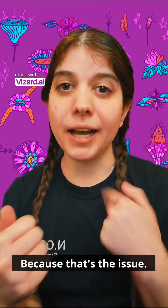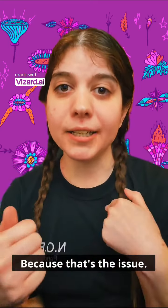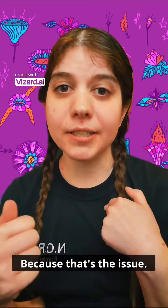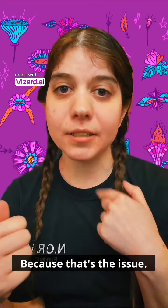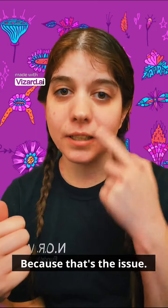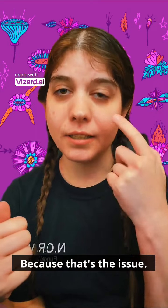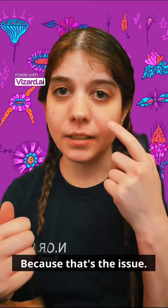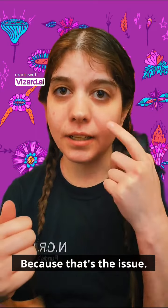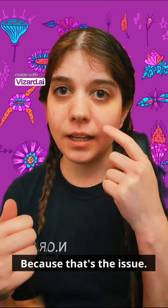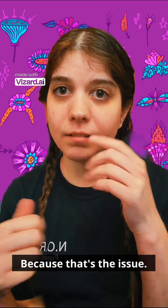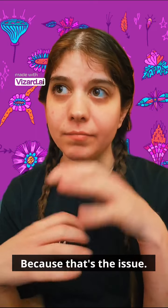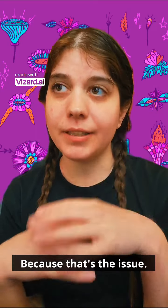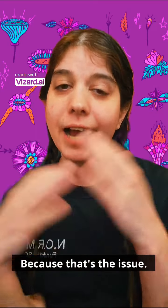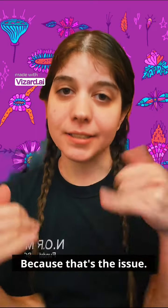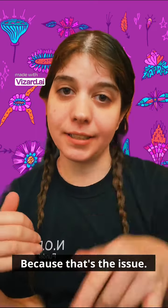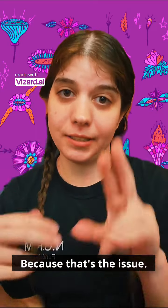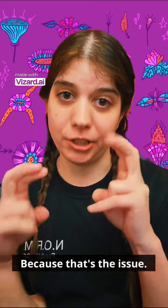because that's the issue.